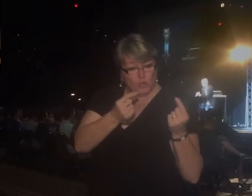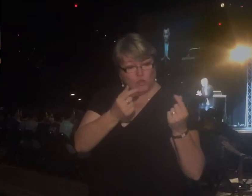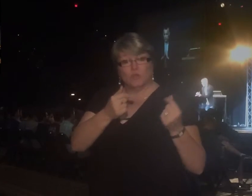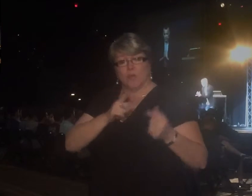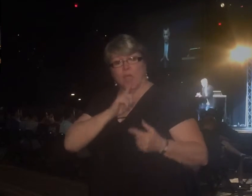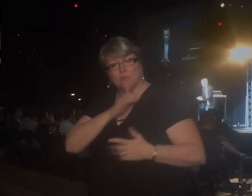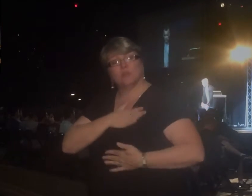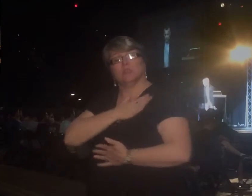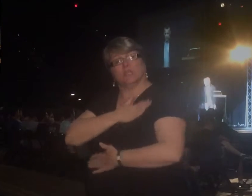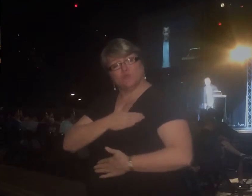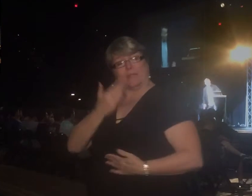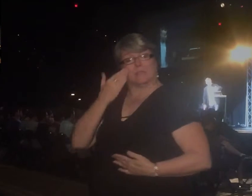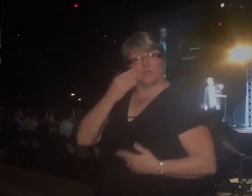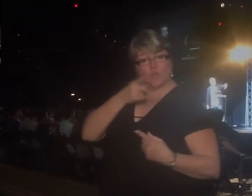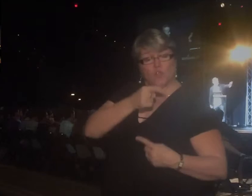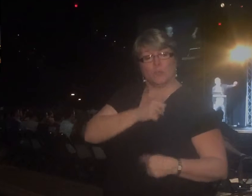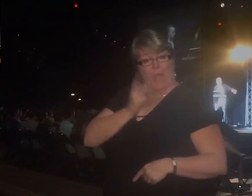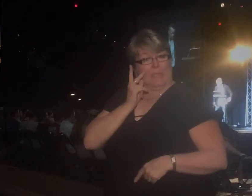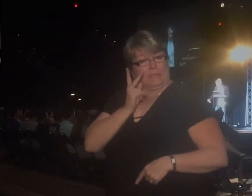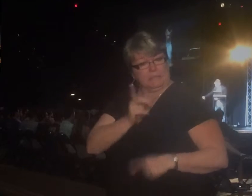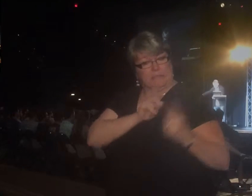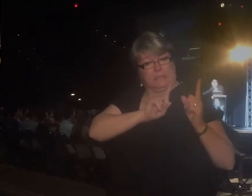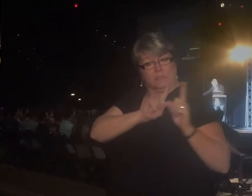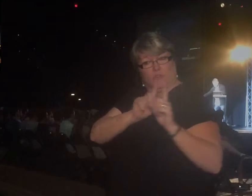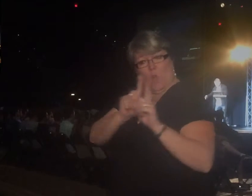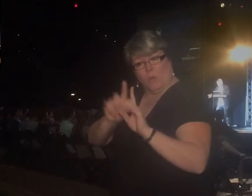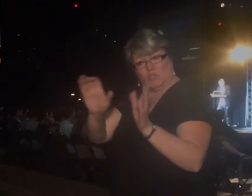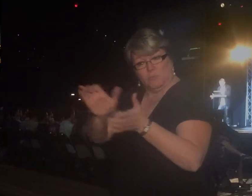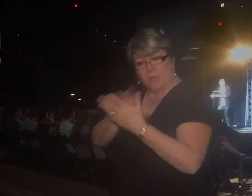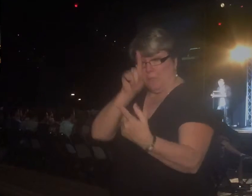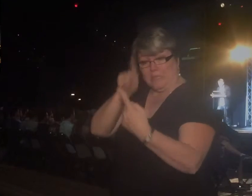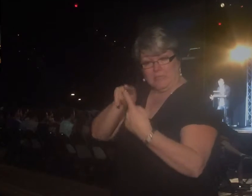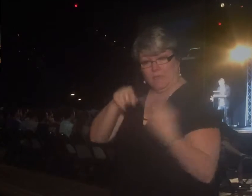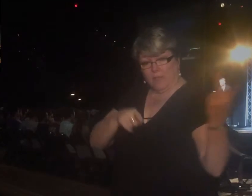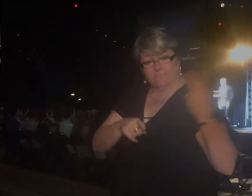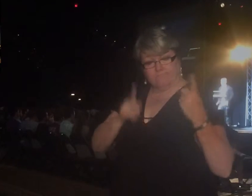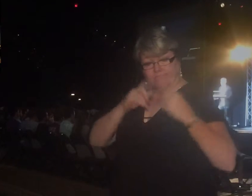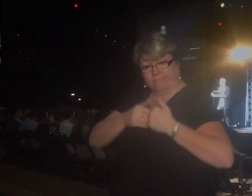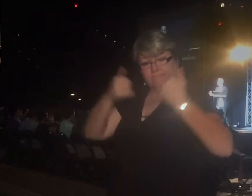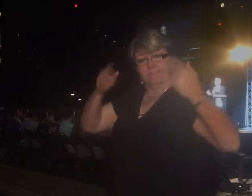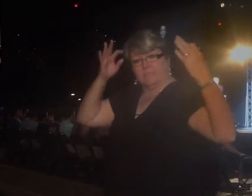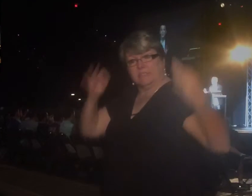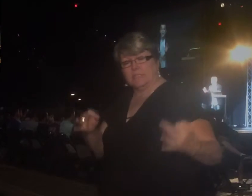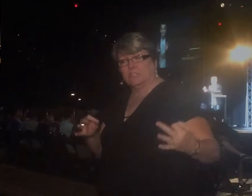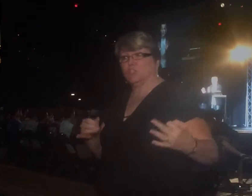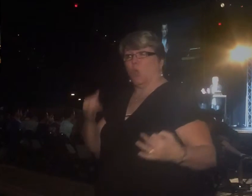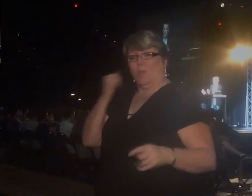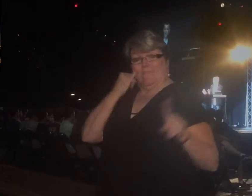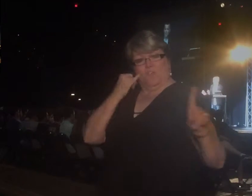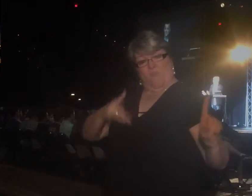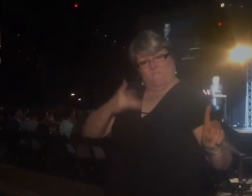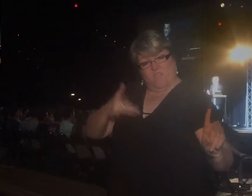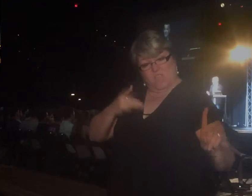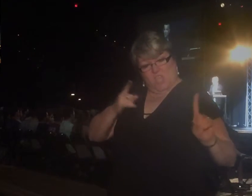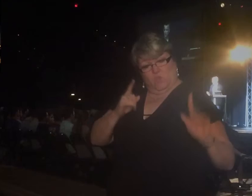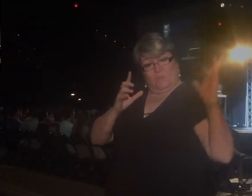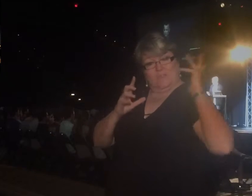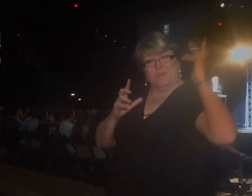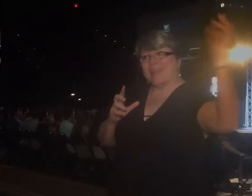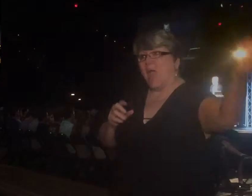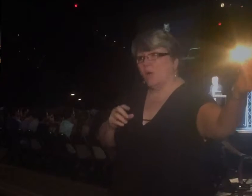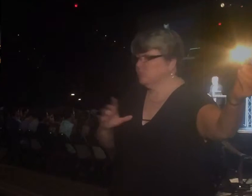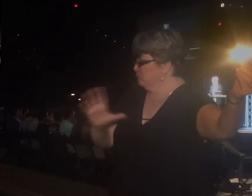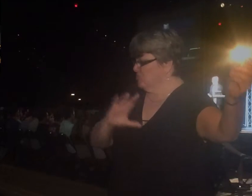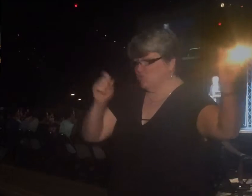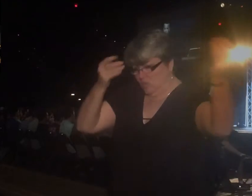gonna serve and what you're doing. And I'm really enjoying getting to know you, and I could see this going to marriage, but up until then, we make our own decisions. So if you feel